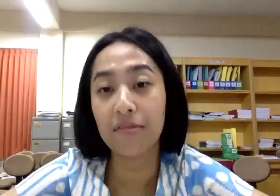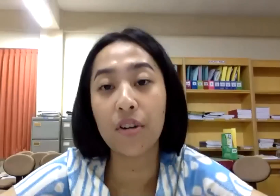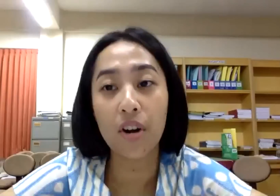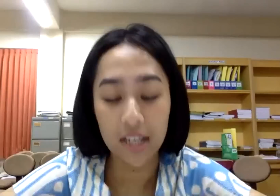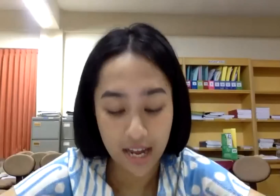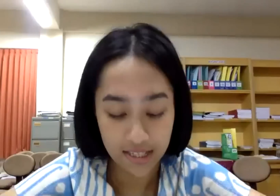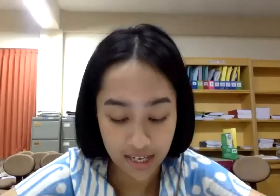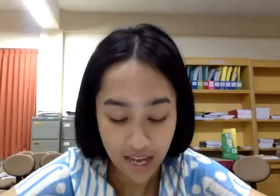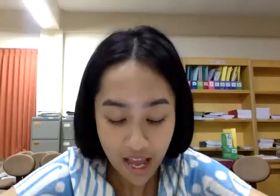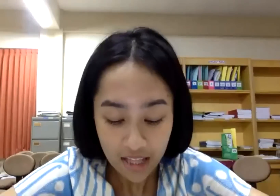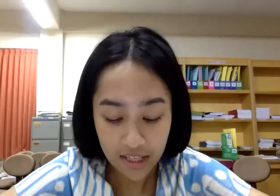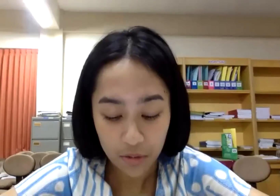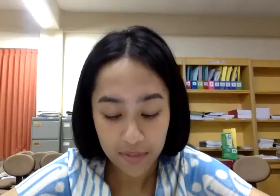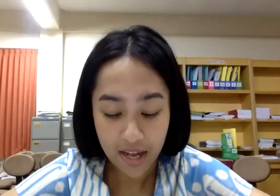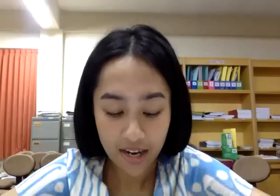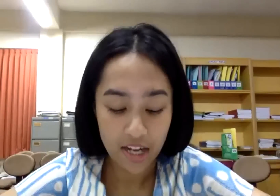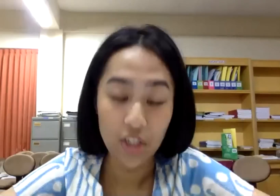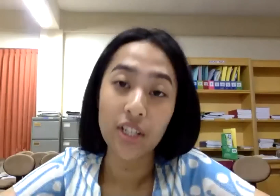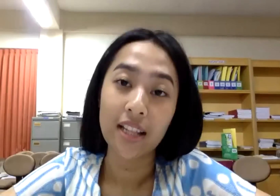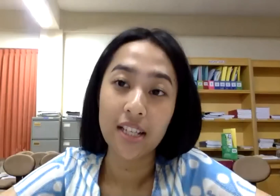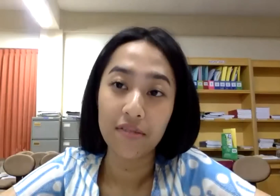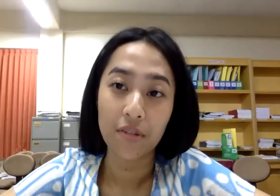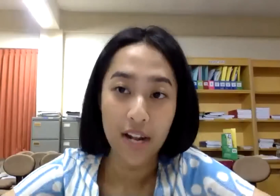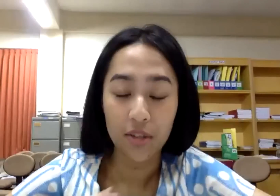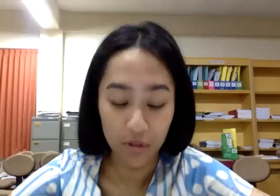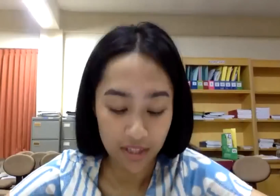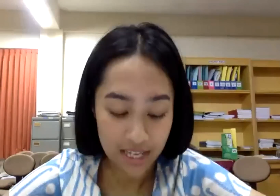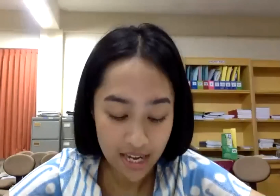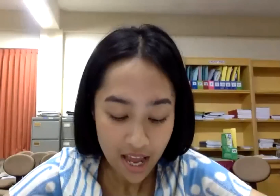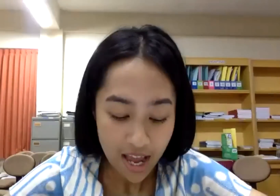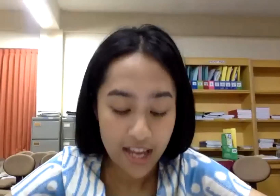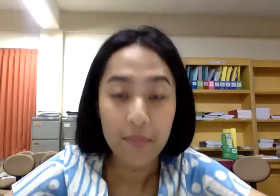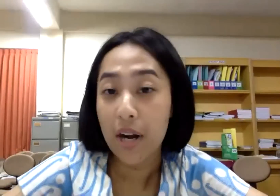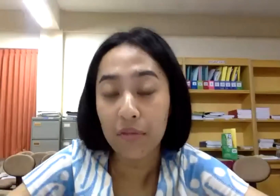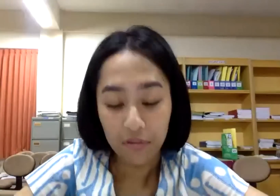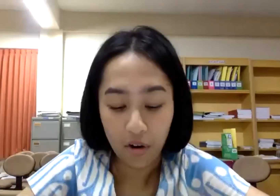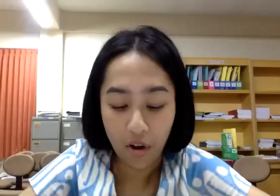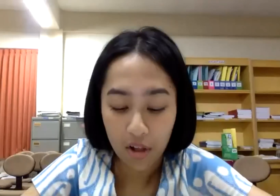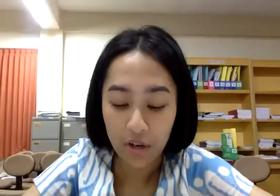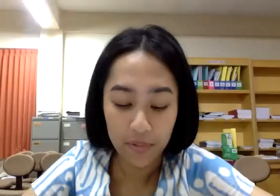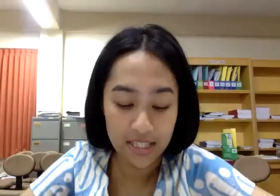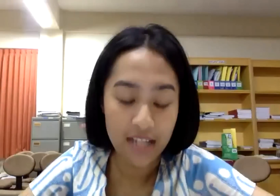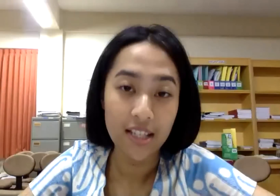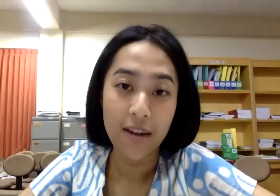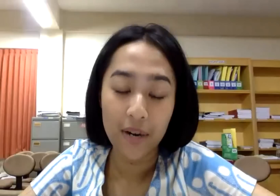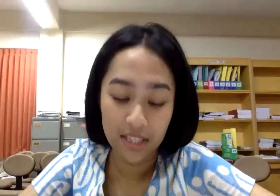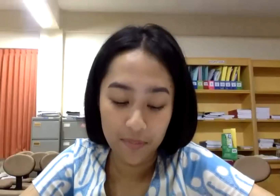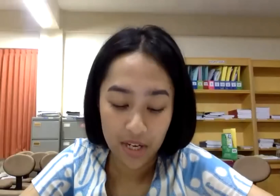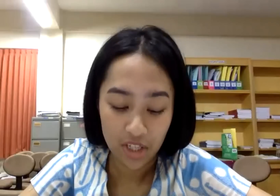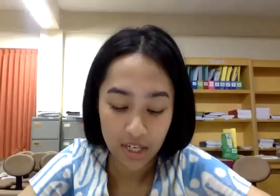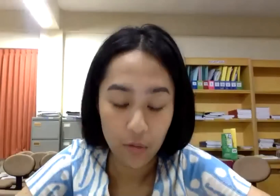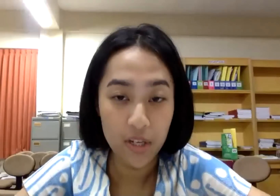you to all staff for organizing this webinar and ensure that the event ran smoothly. And I am grateful for all your presence